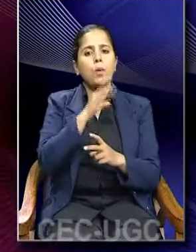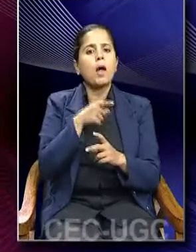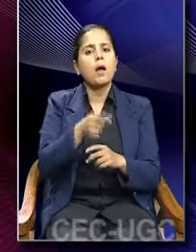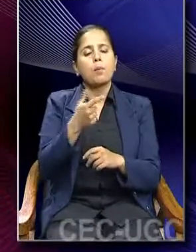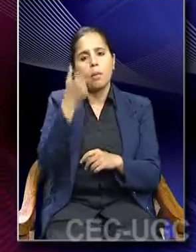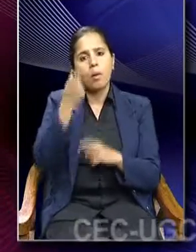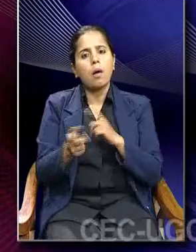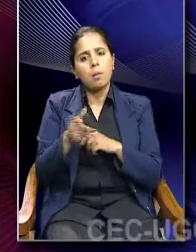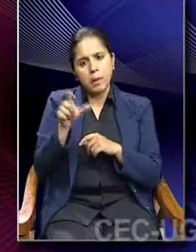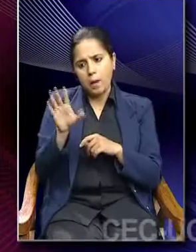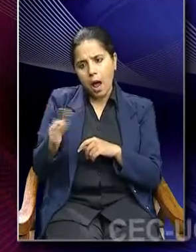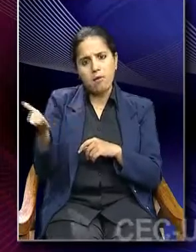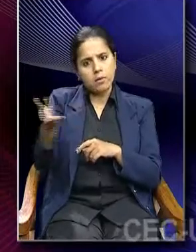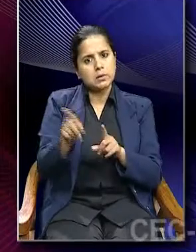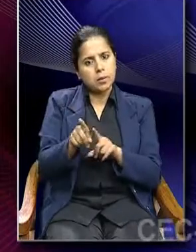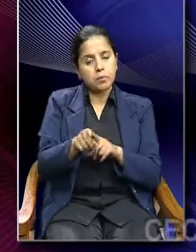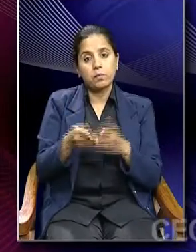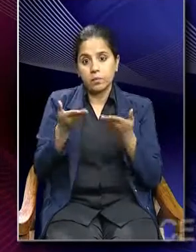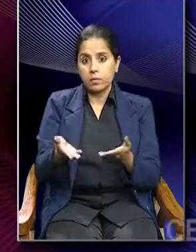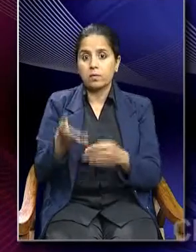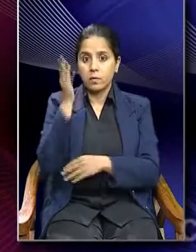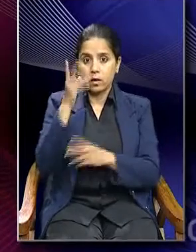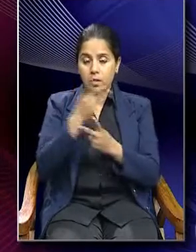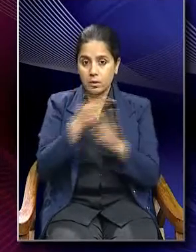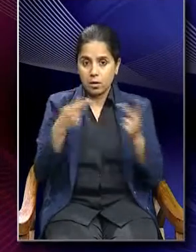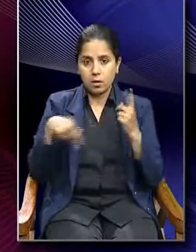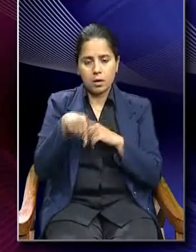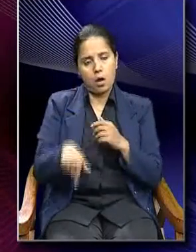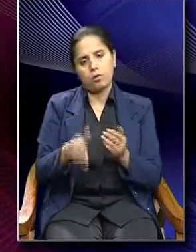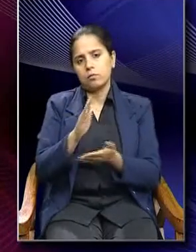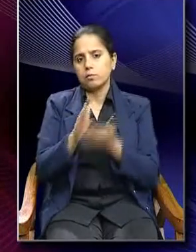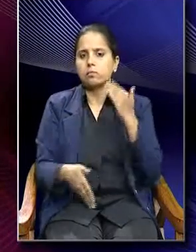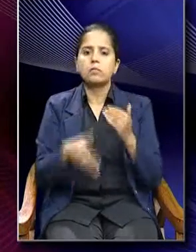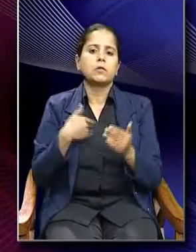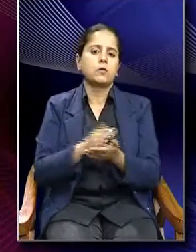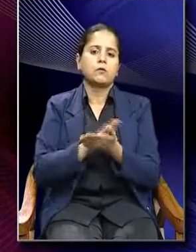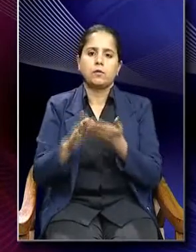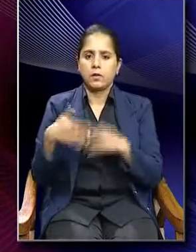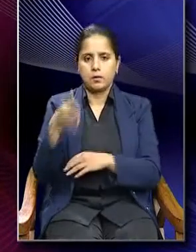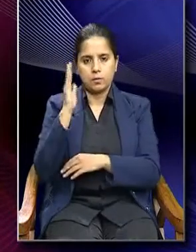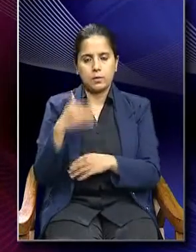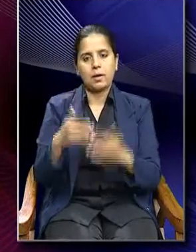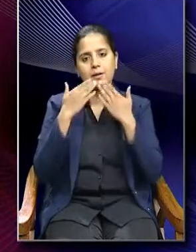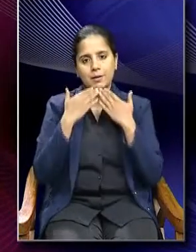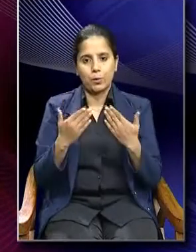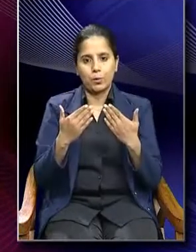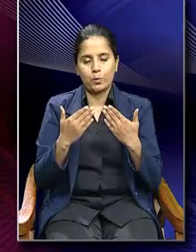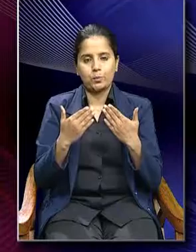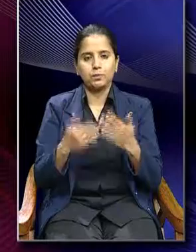individual is placed. So, with this I come to an end of this lecture. Thank you.